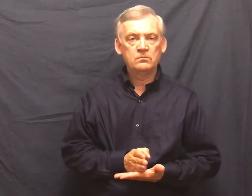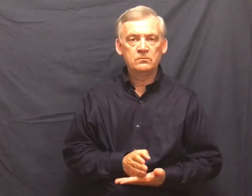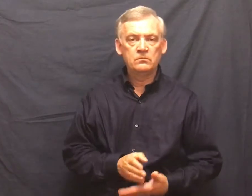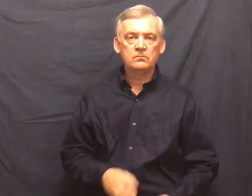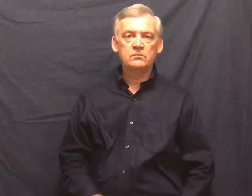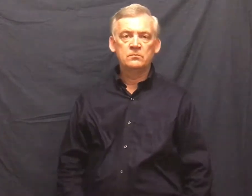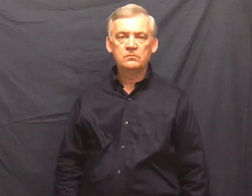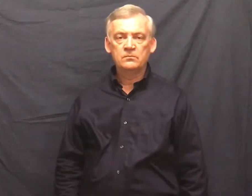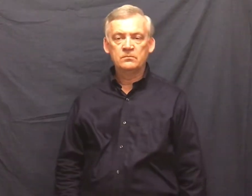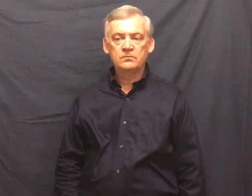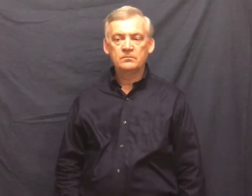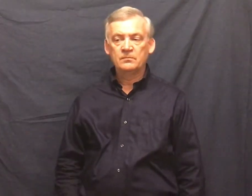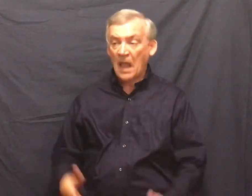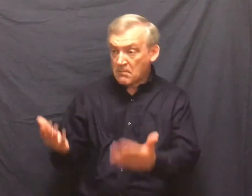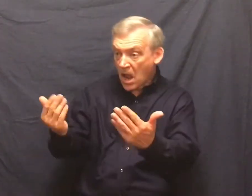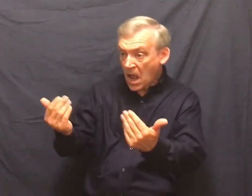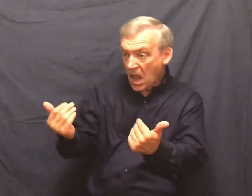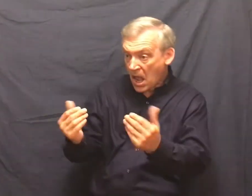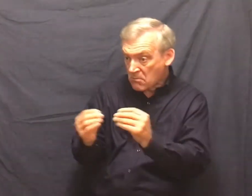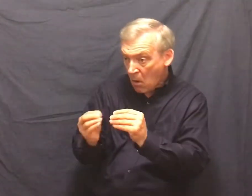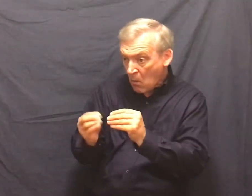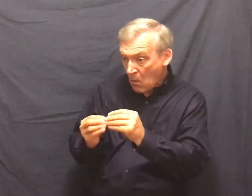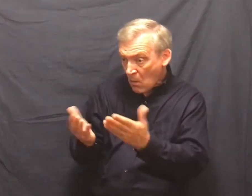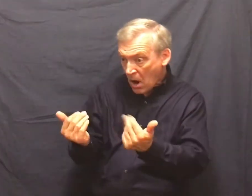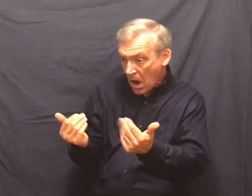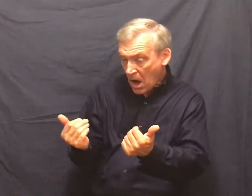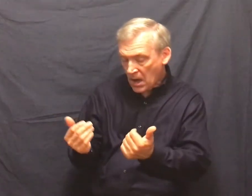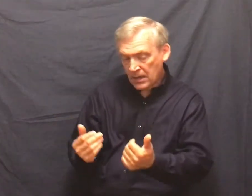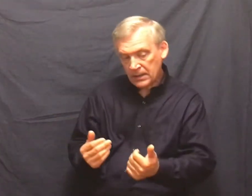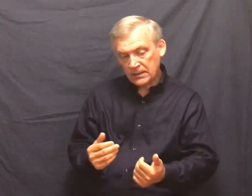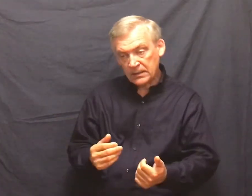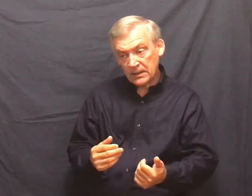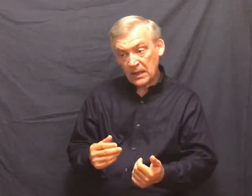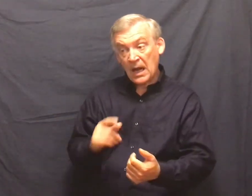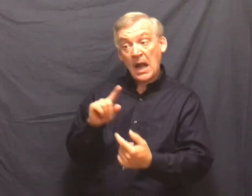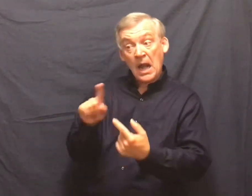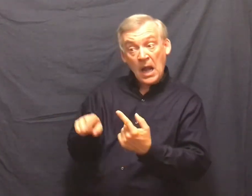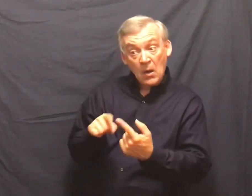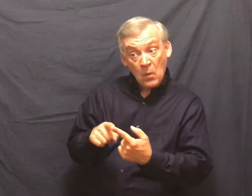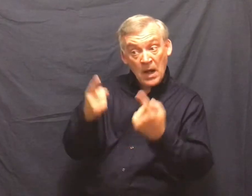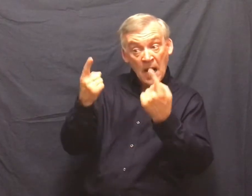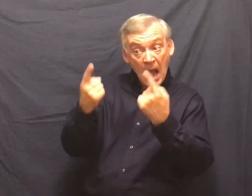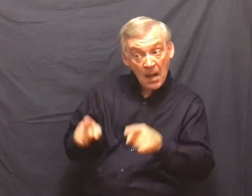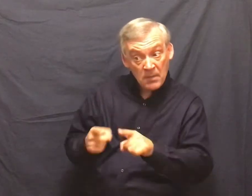Go on, said Lenny. And when the end of the month come,